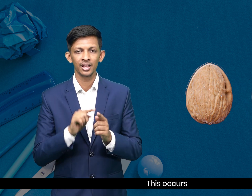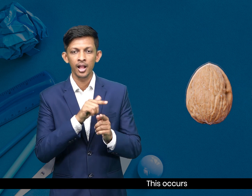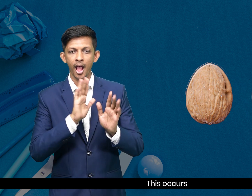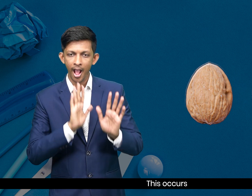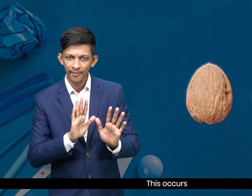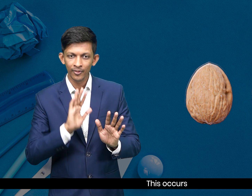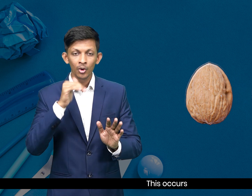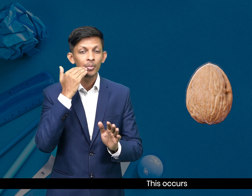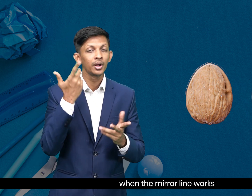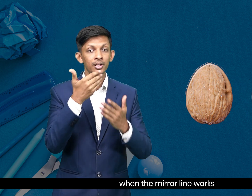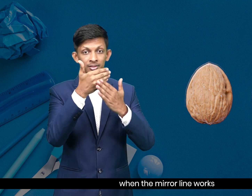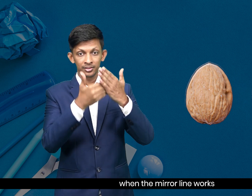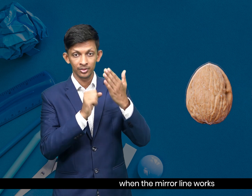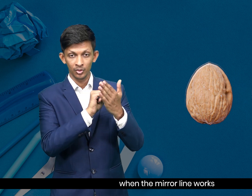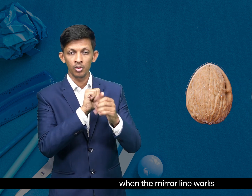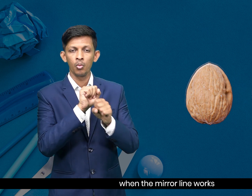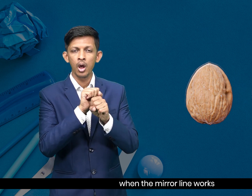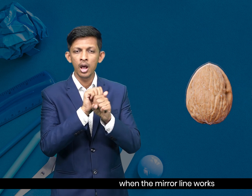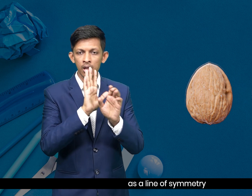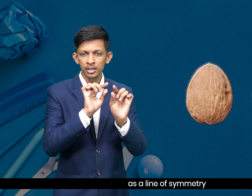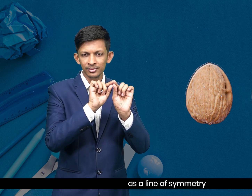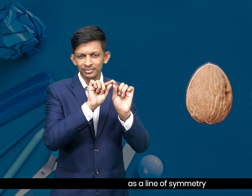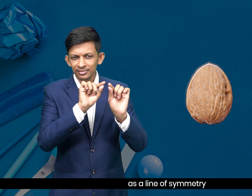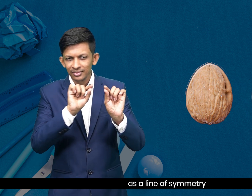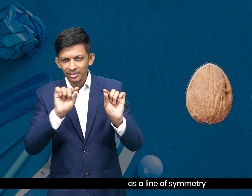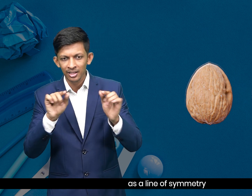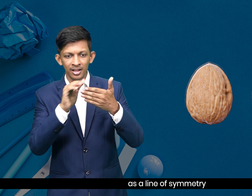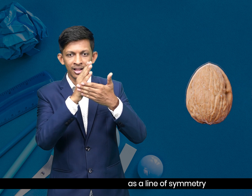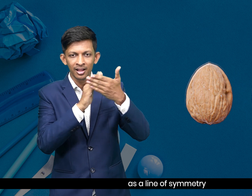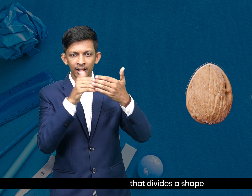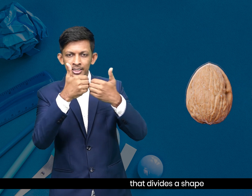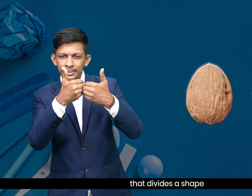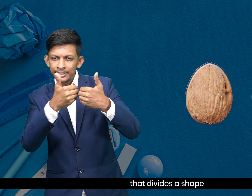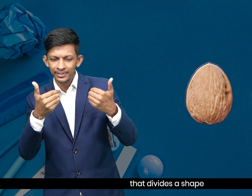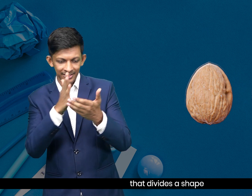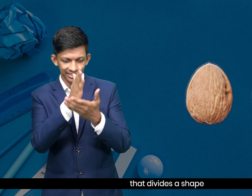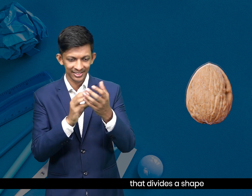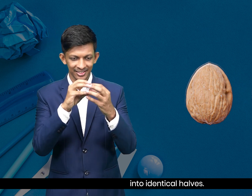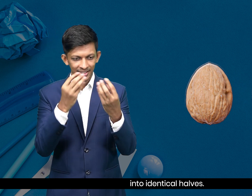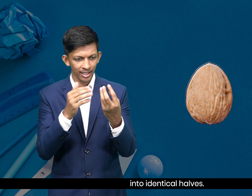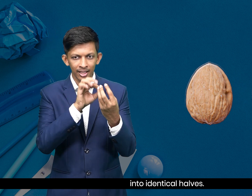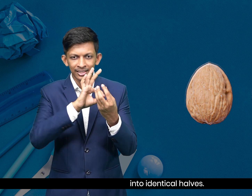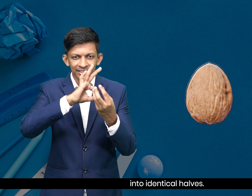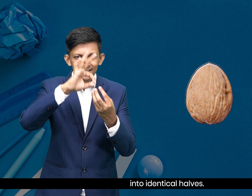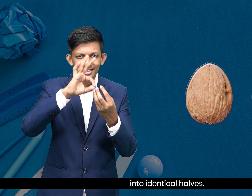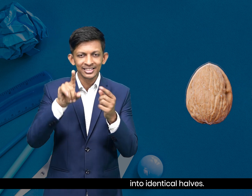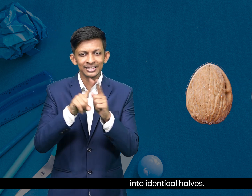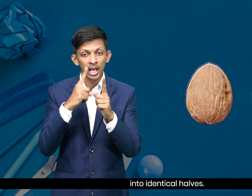This occurs when the mirror line works as a line of symmetry that divides a shape into identical halves.